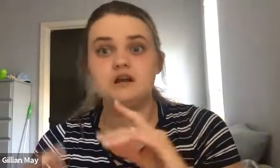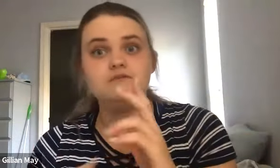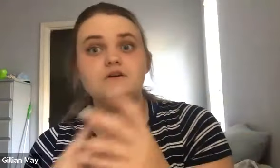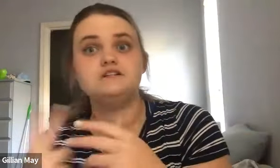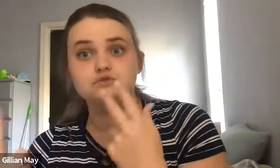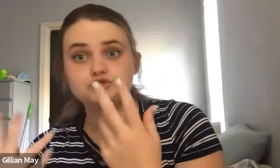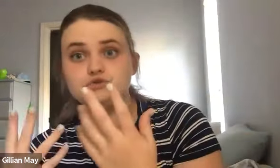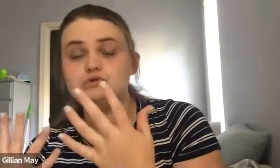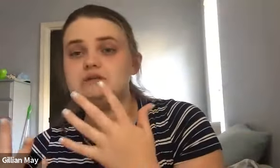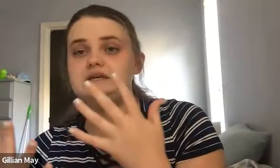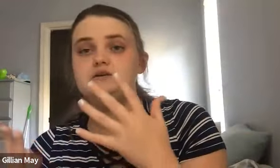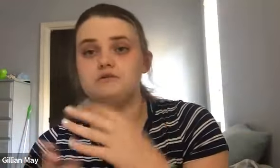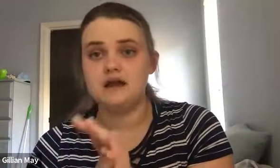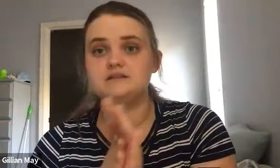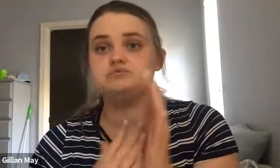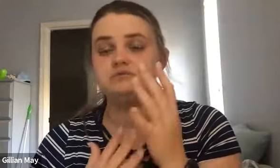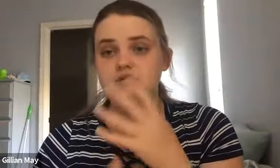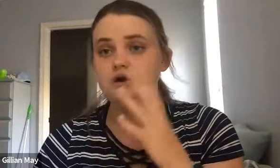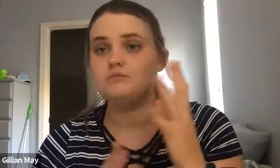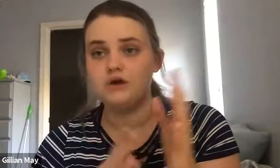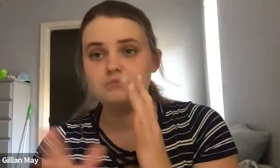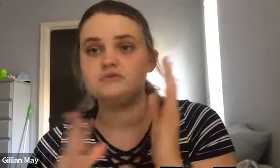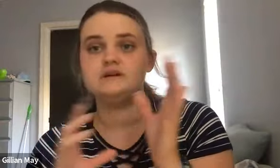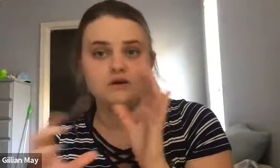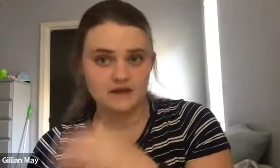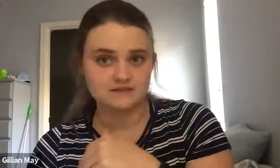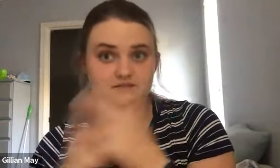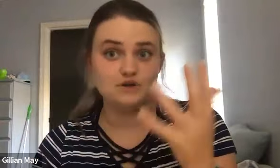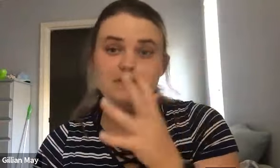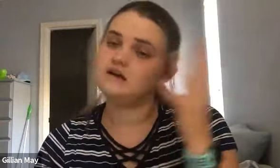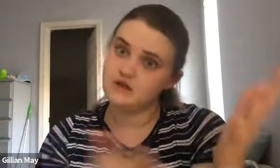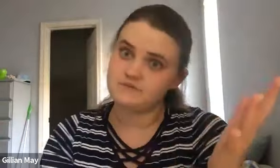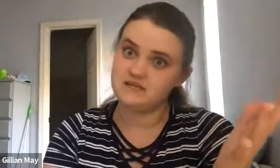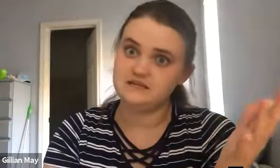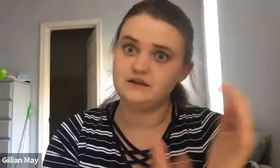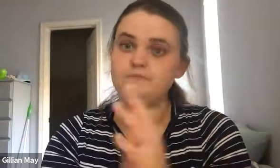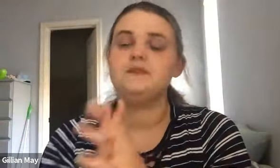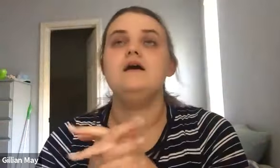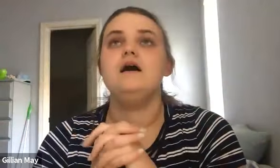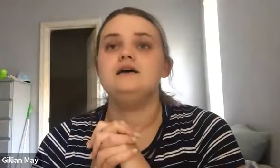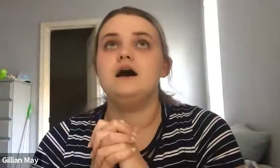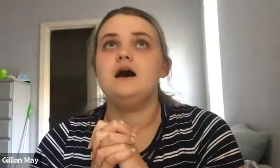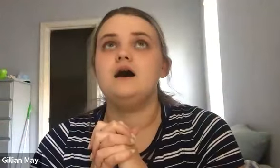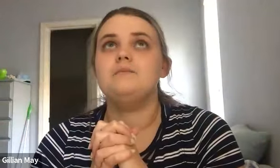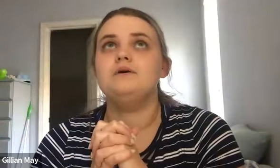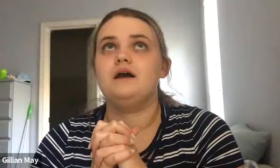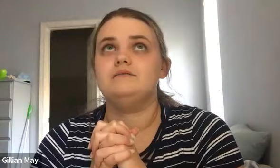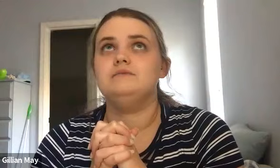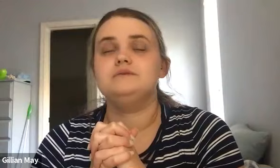to be very socially correct, proper and all that stuff. So that also happens in ASL. Okay. Well,